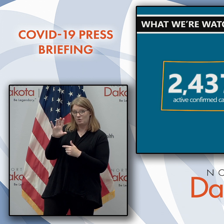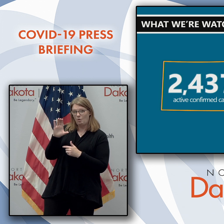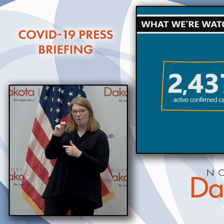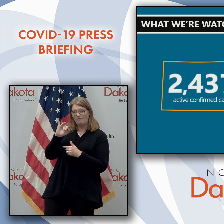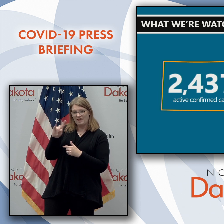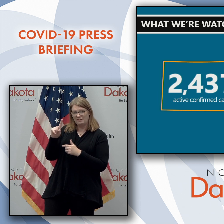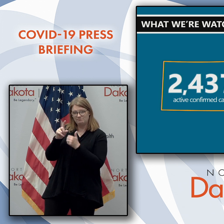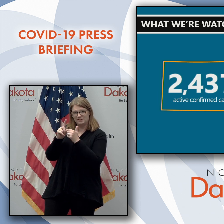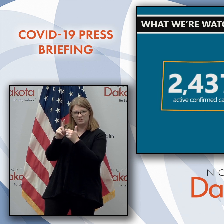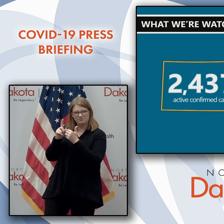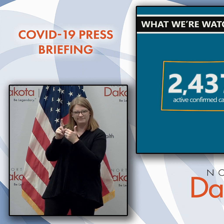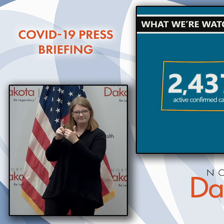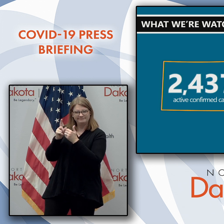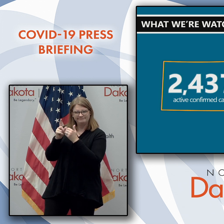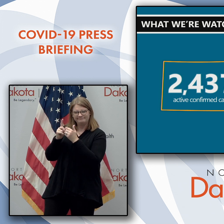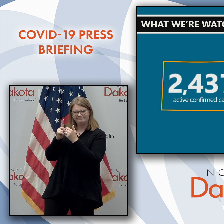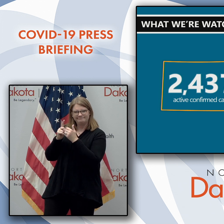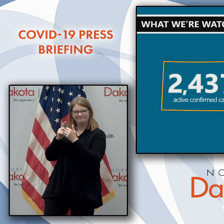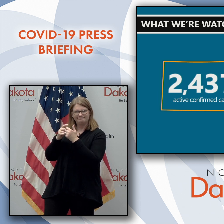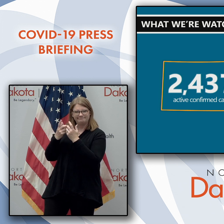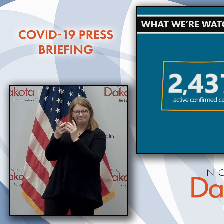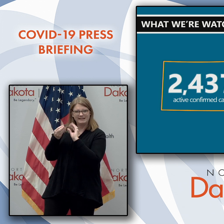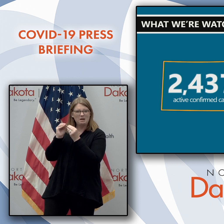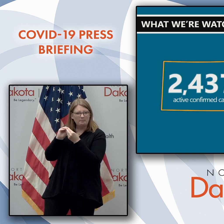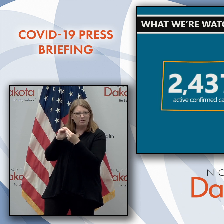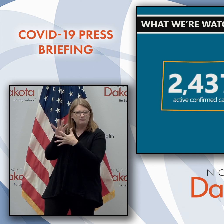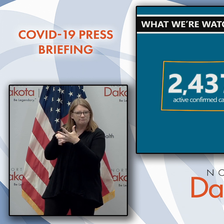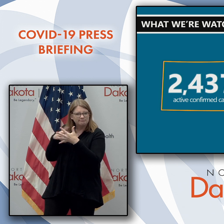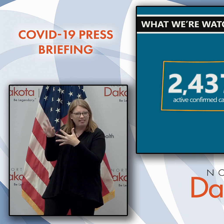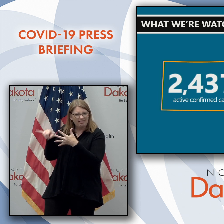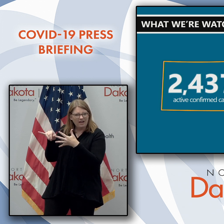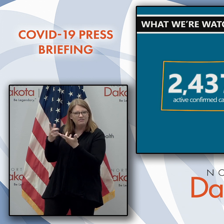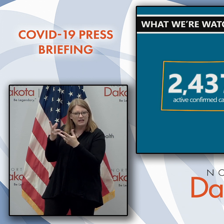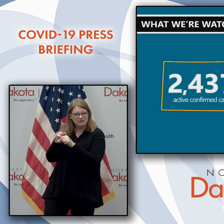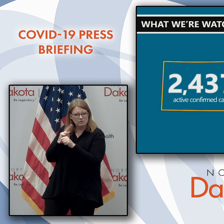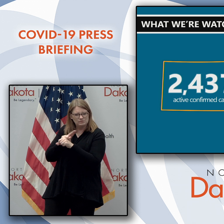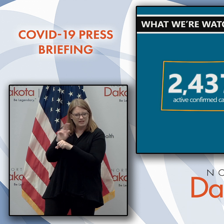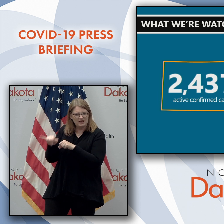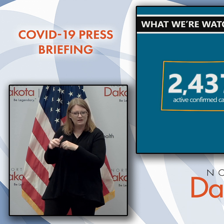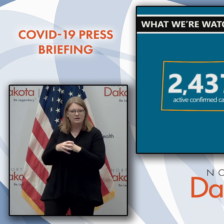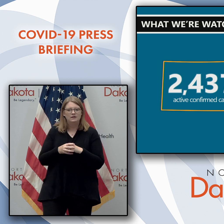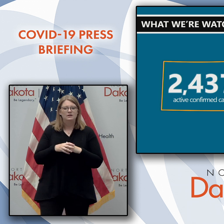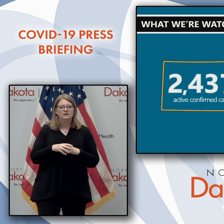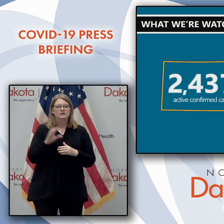positivity. And this week's tests included